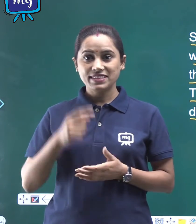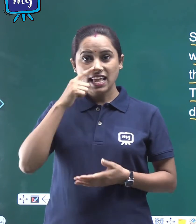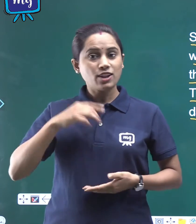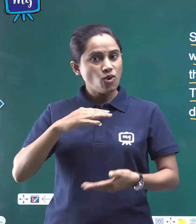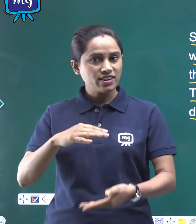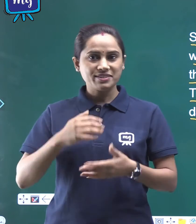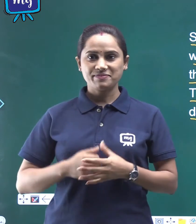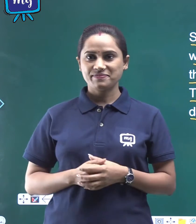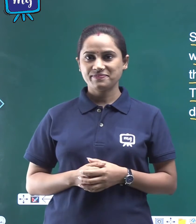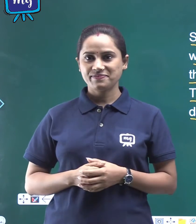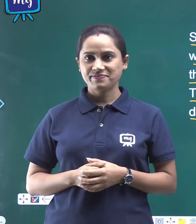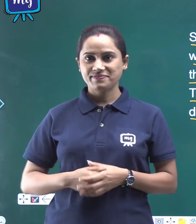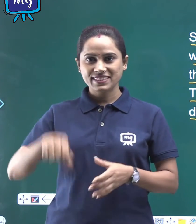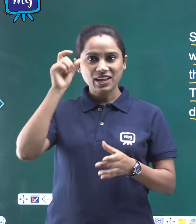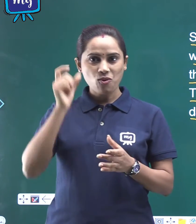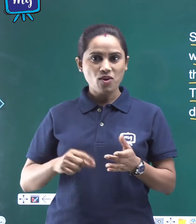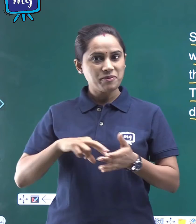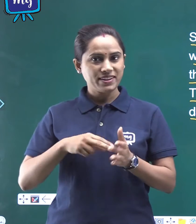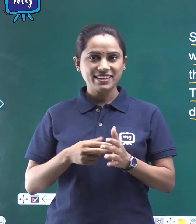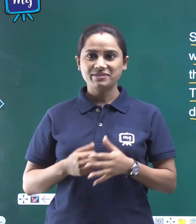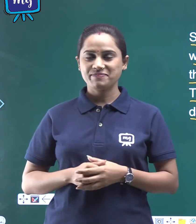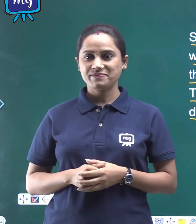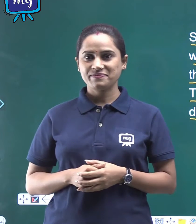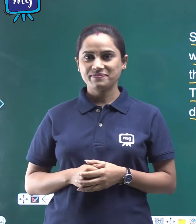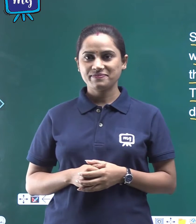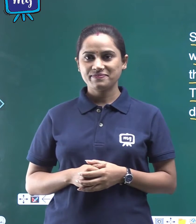daughter. Word meaning.